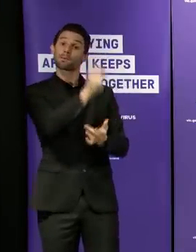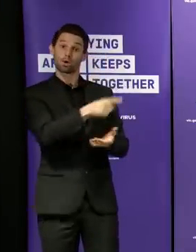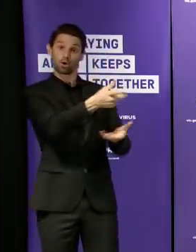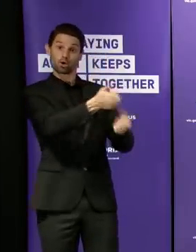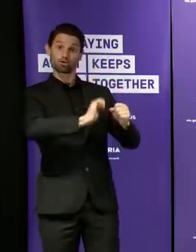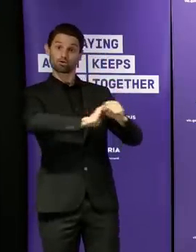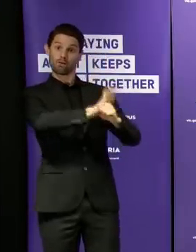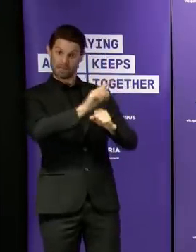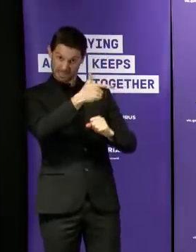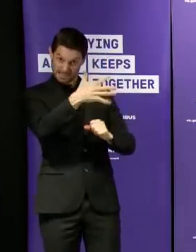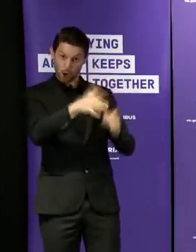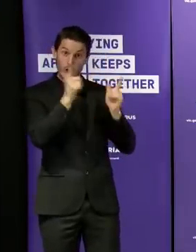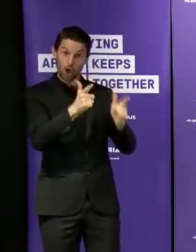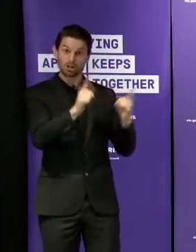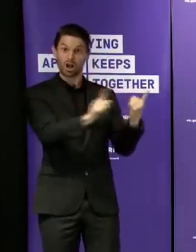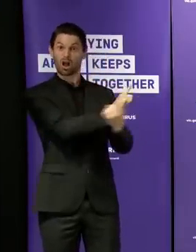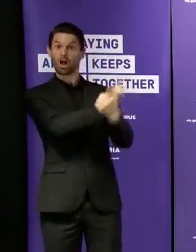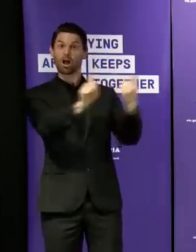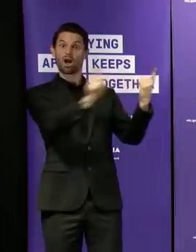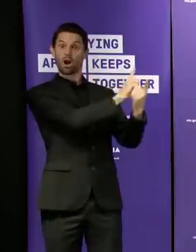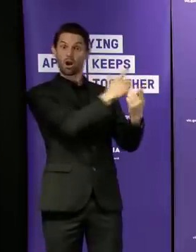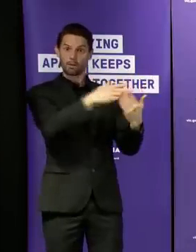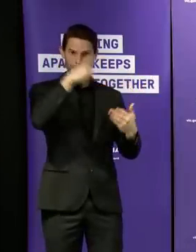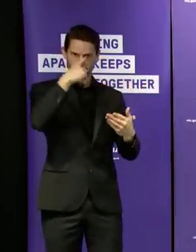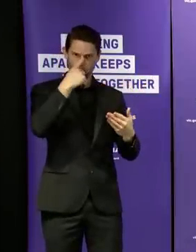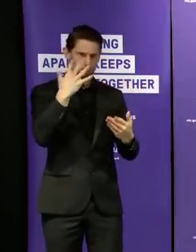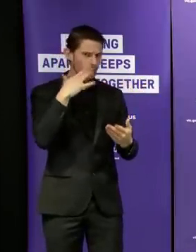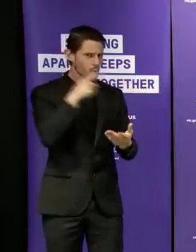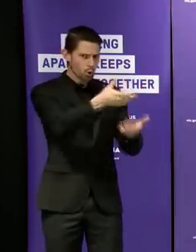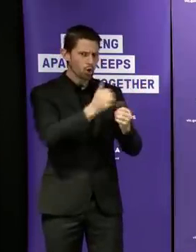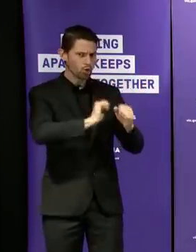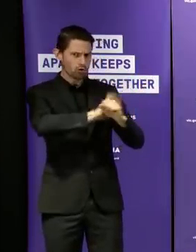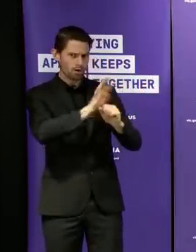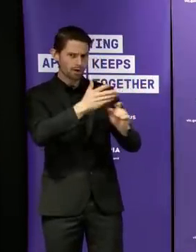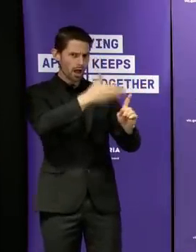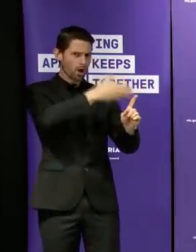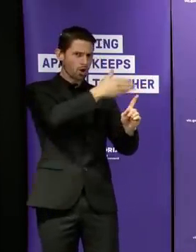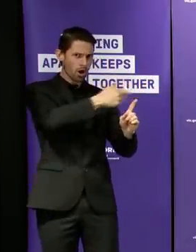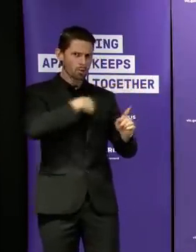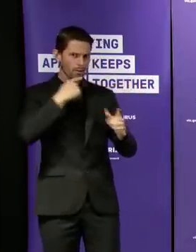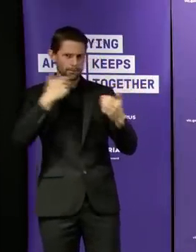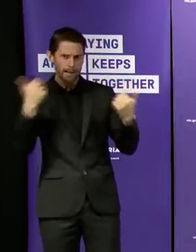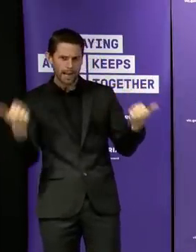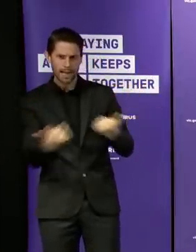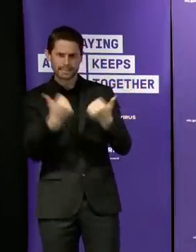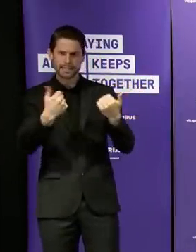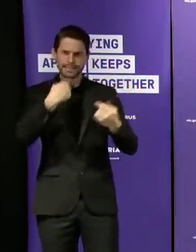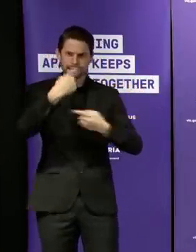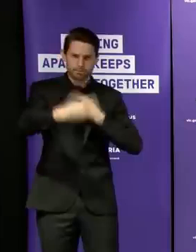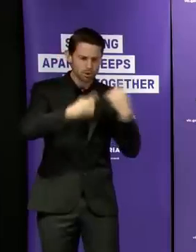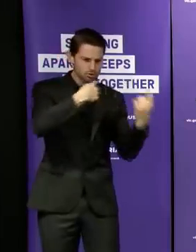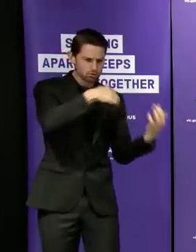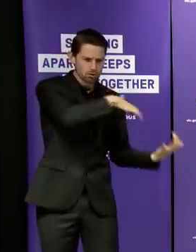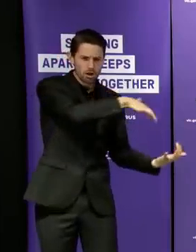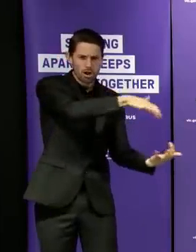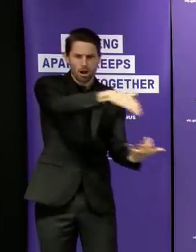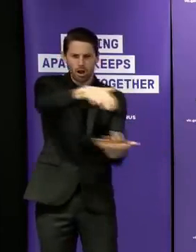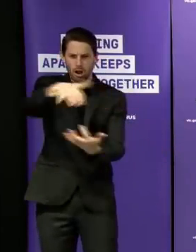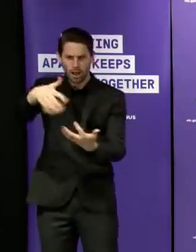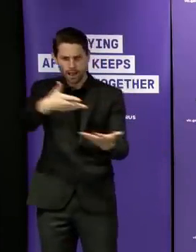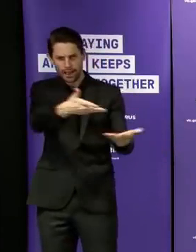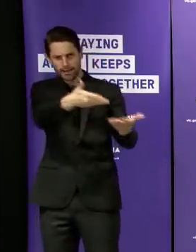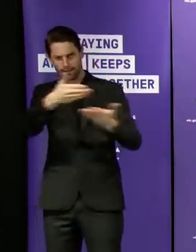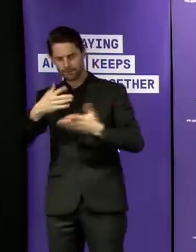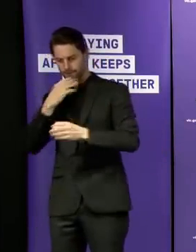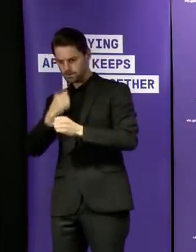we knew that you had this virus? How contained is it? All of those quite qualitative things become